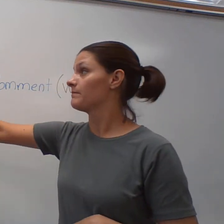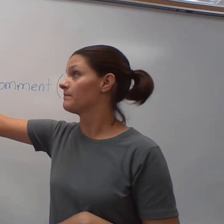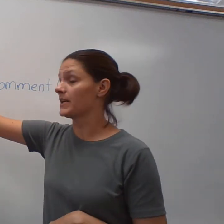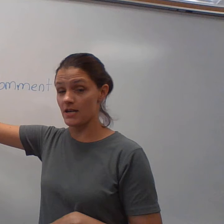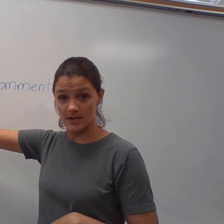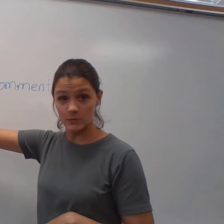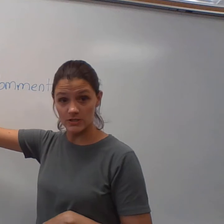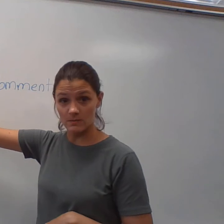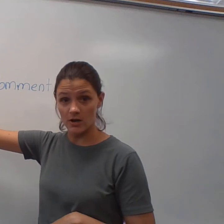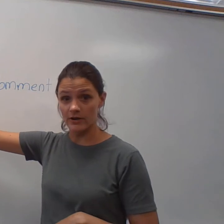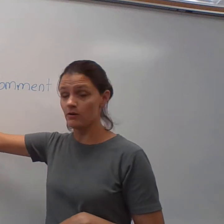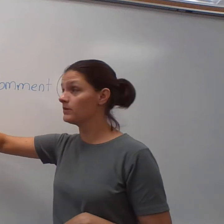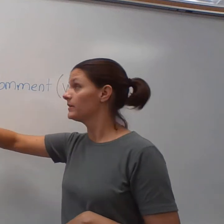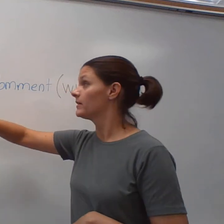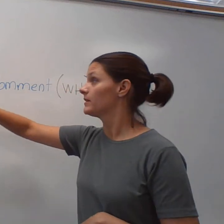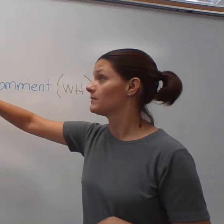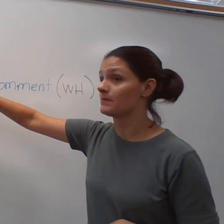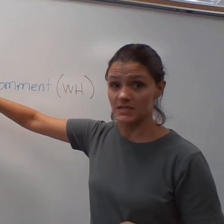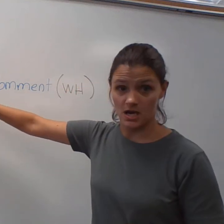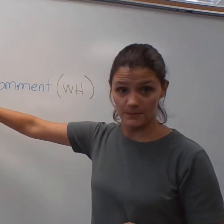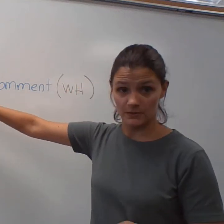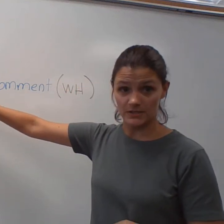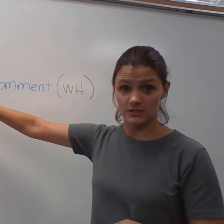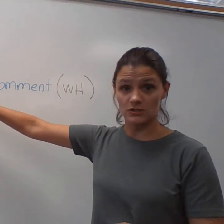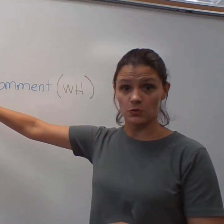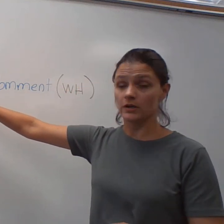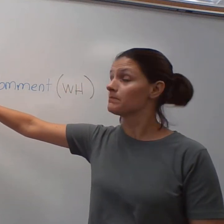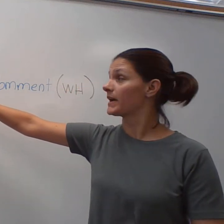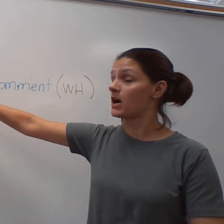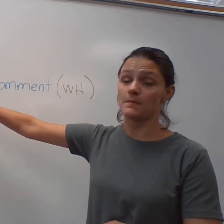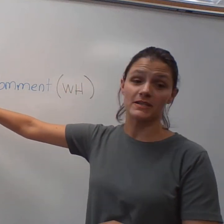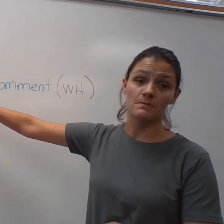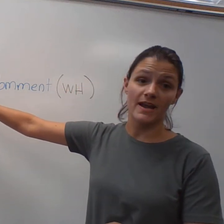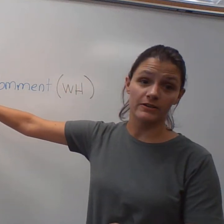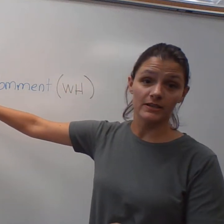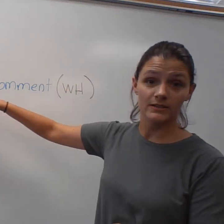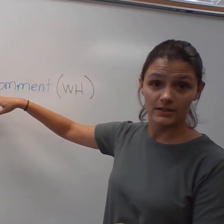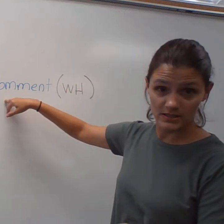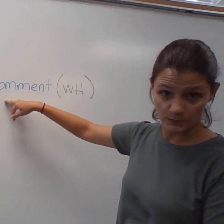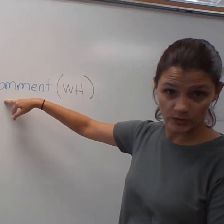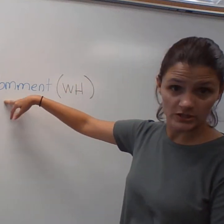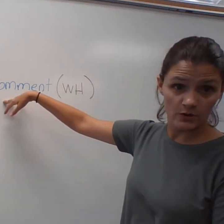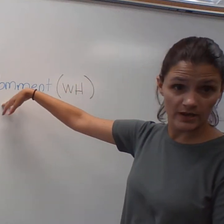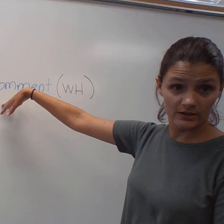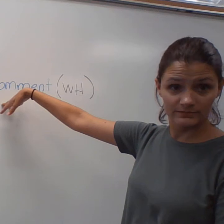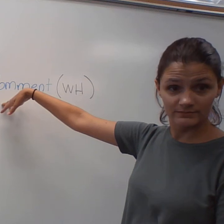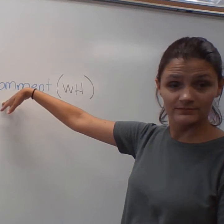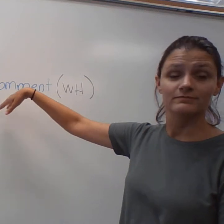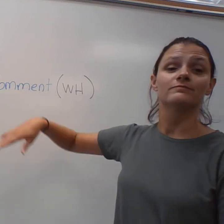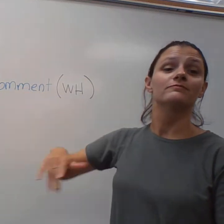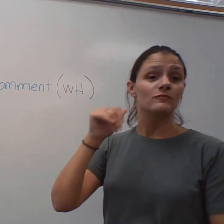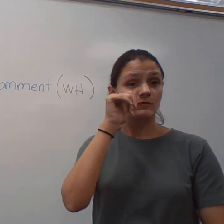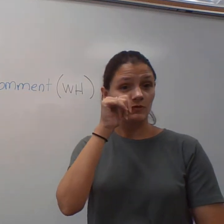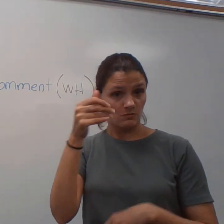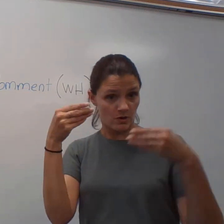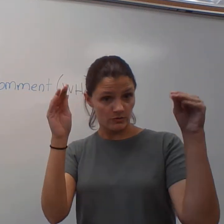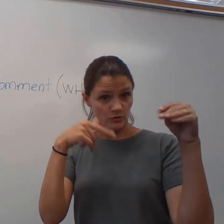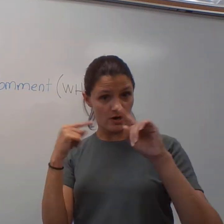My time was tomorrow. My topic was the store. My comment about it is I'm going to go there. Tomorrow, store, I